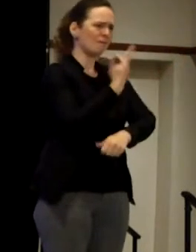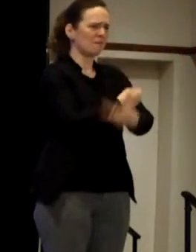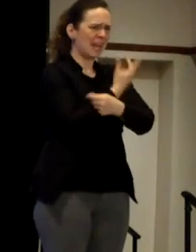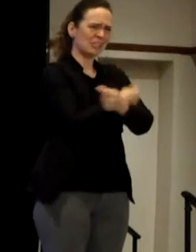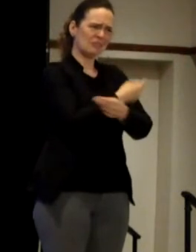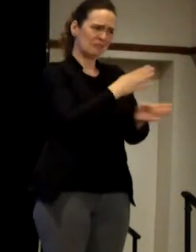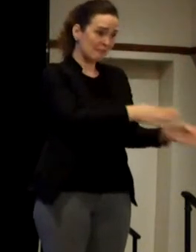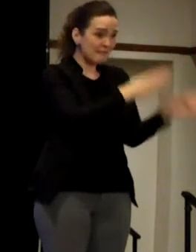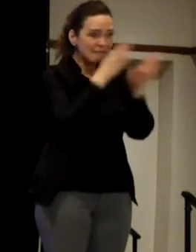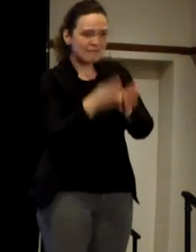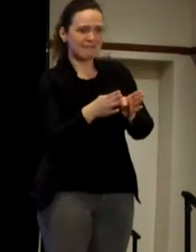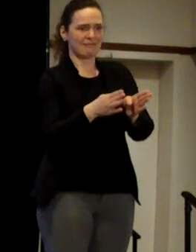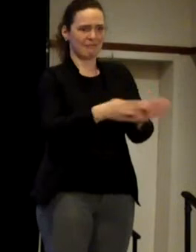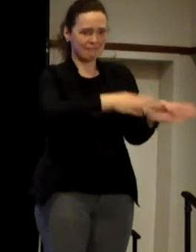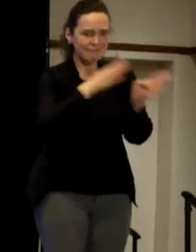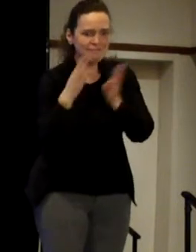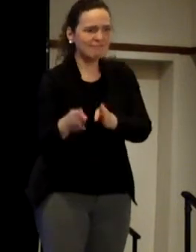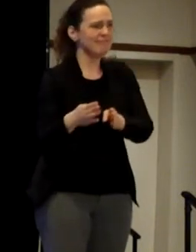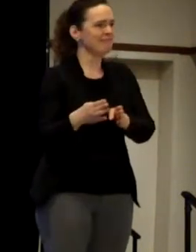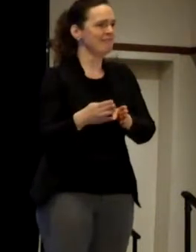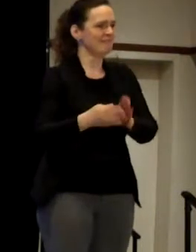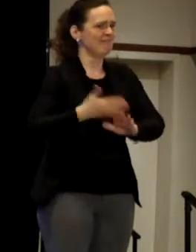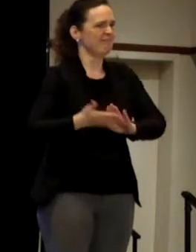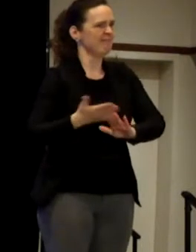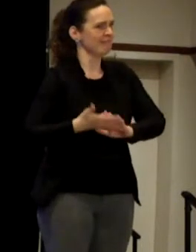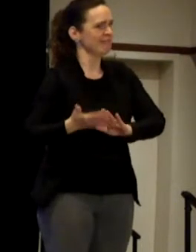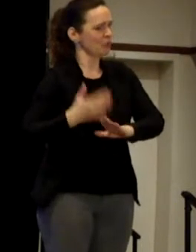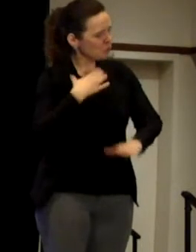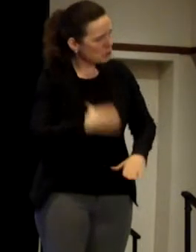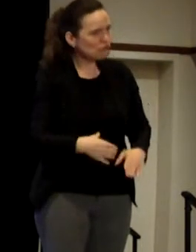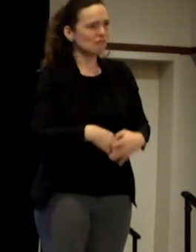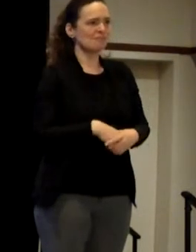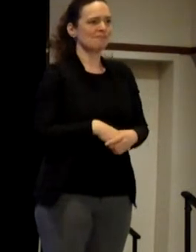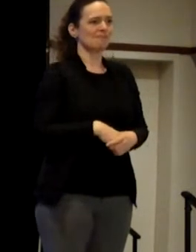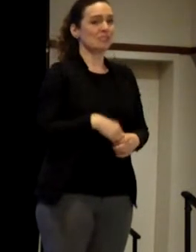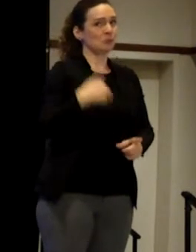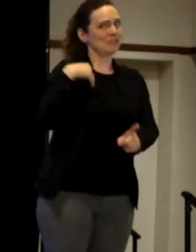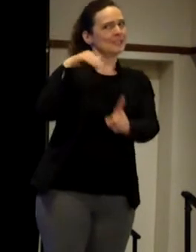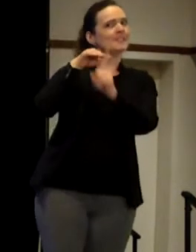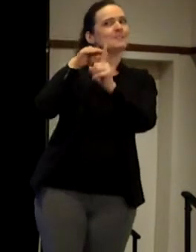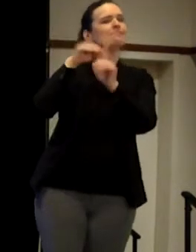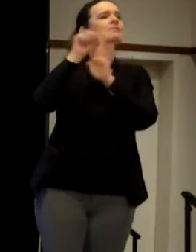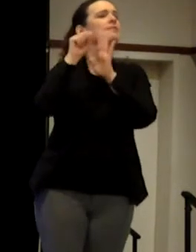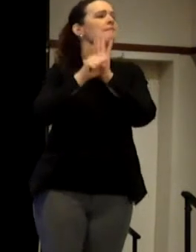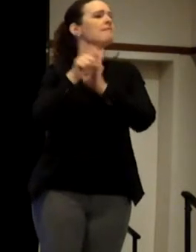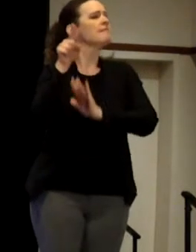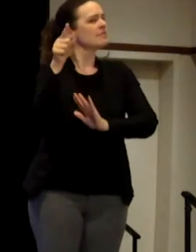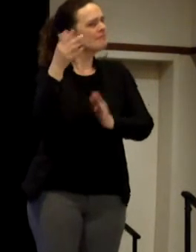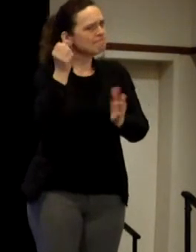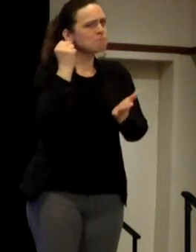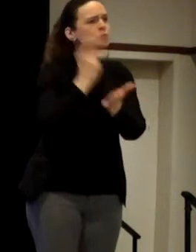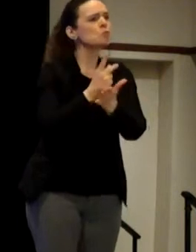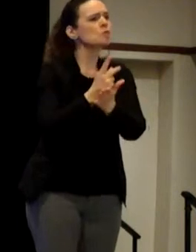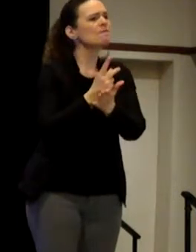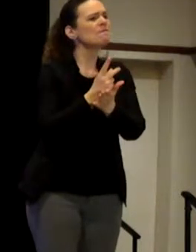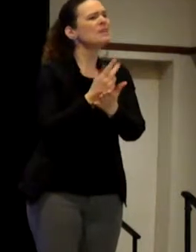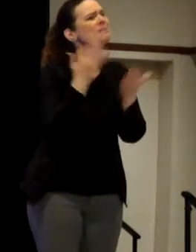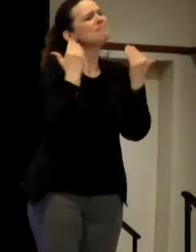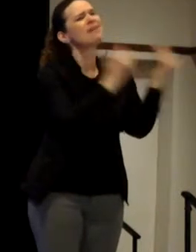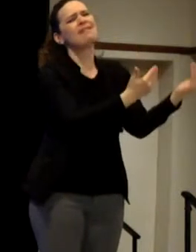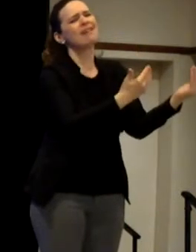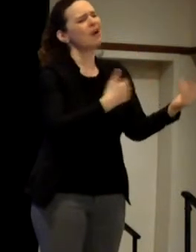hear me talk about our ask of the state. Let us vaccinate our community. Eligibility